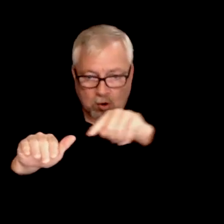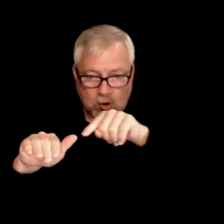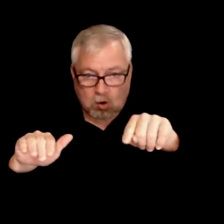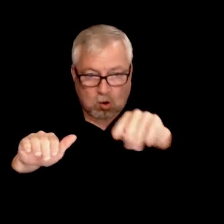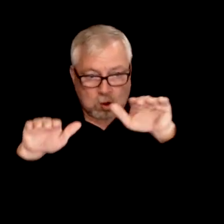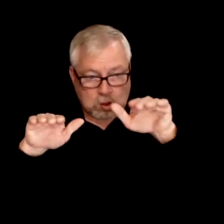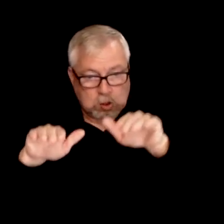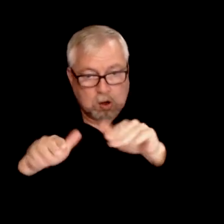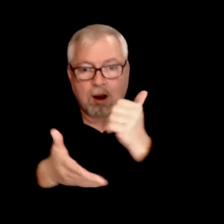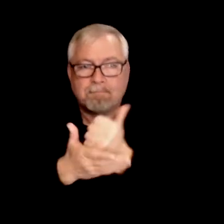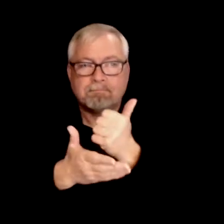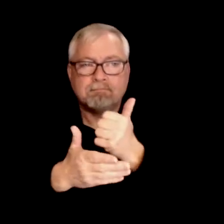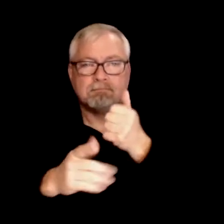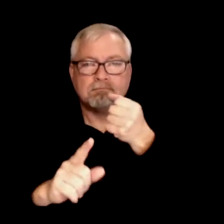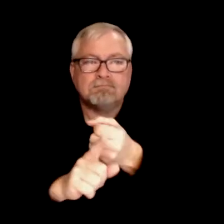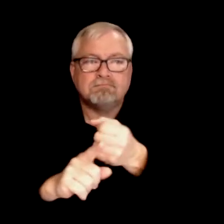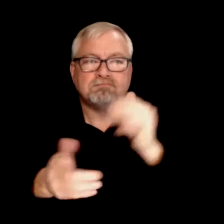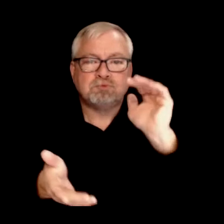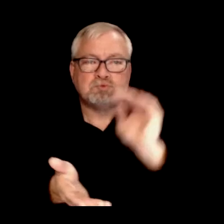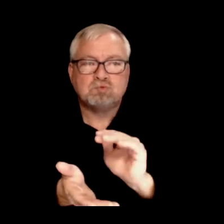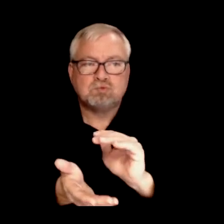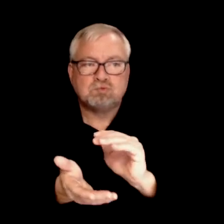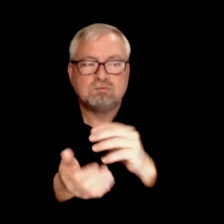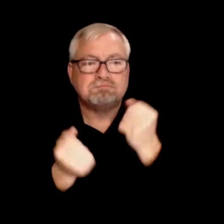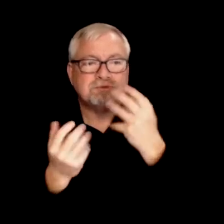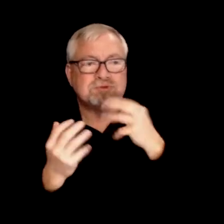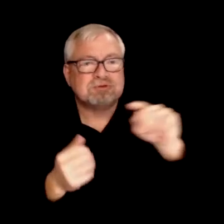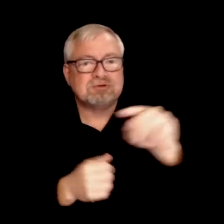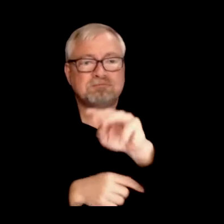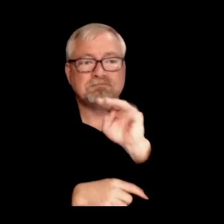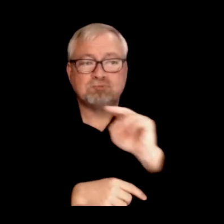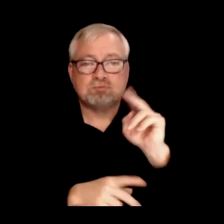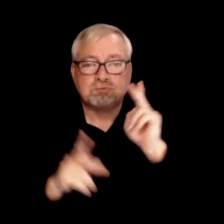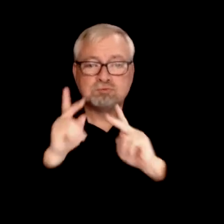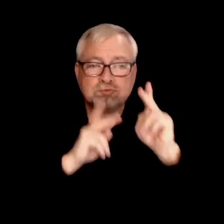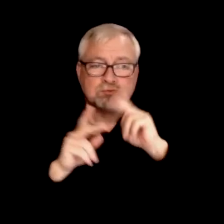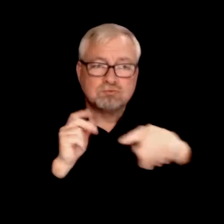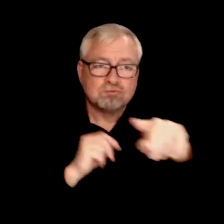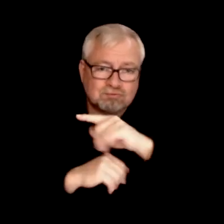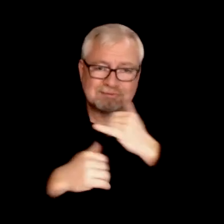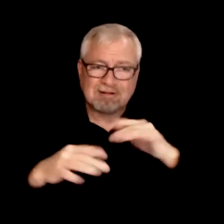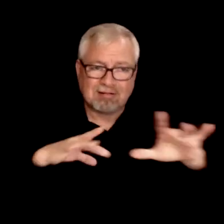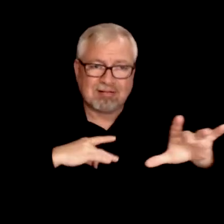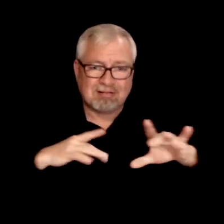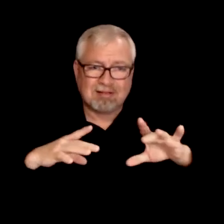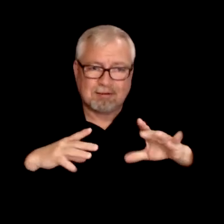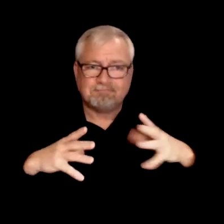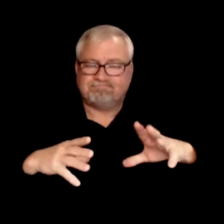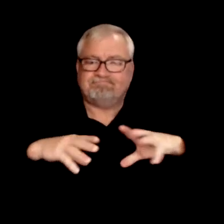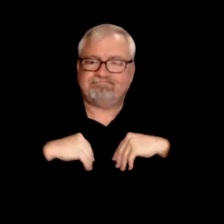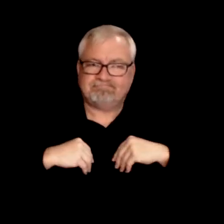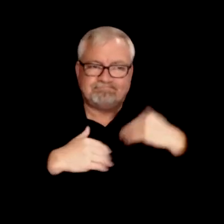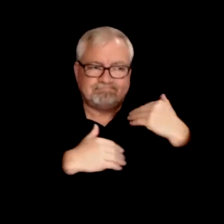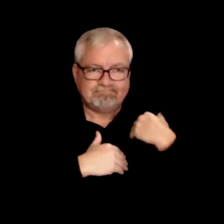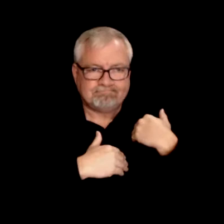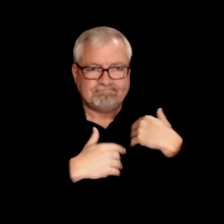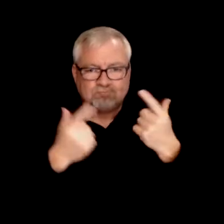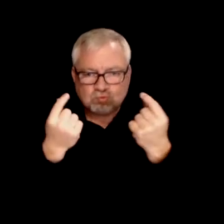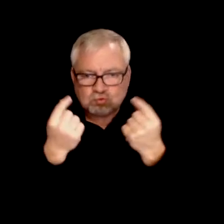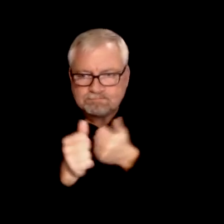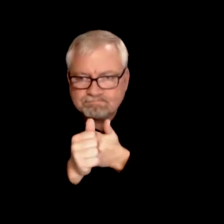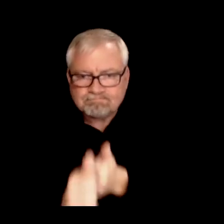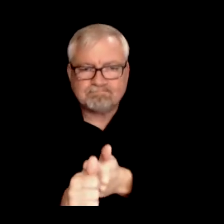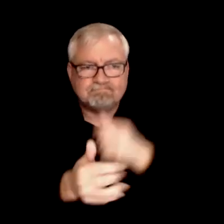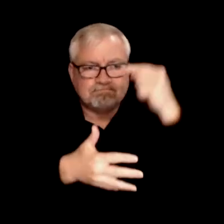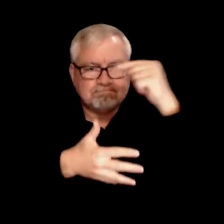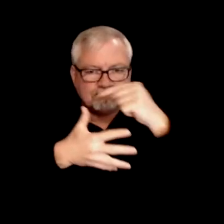so many Minnesotans have done to really take the prevention guidance seriously and to be careful with